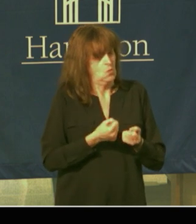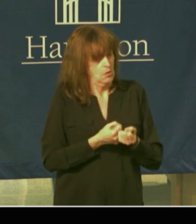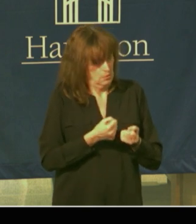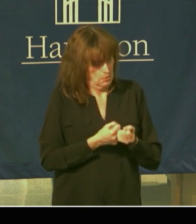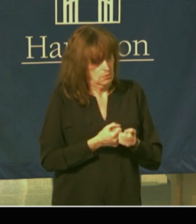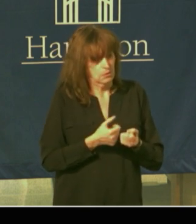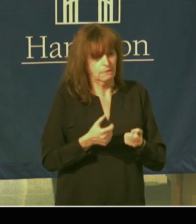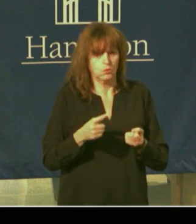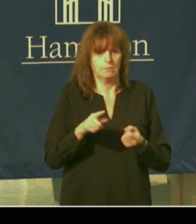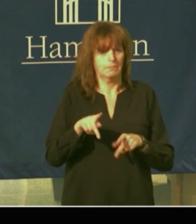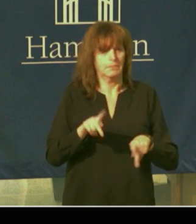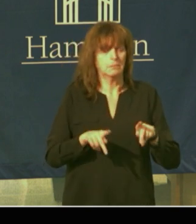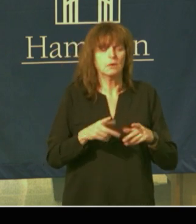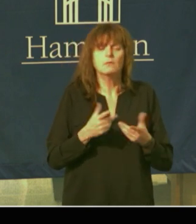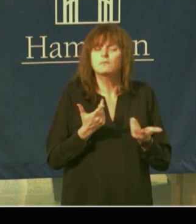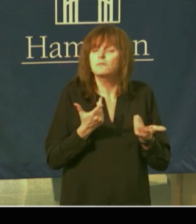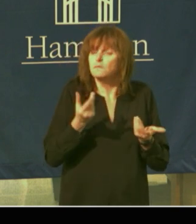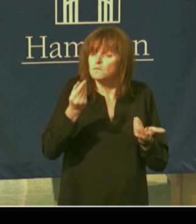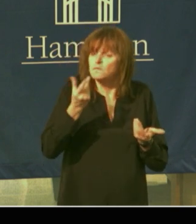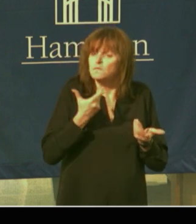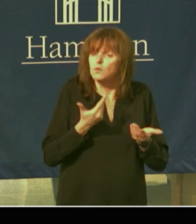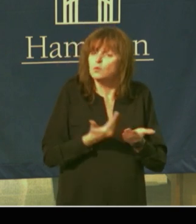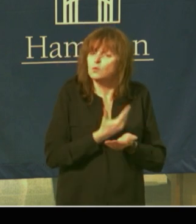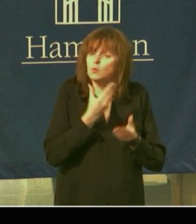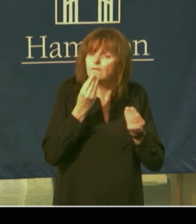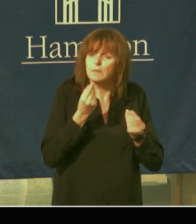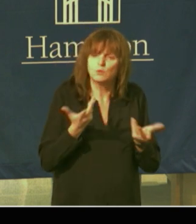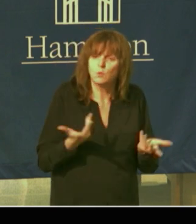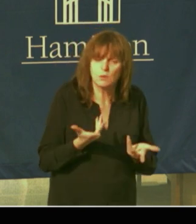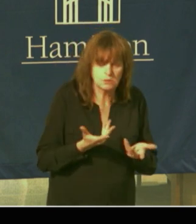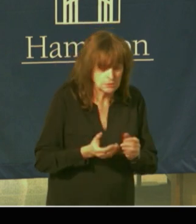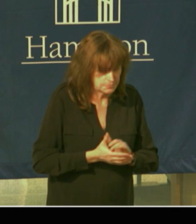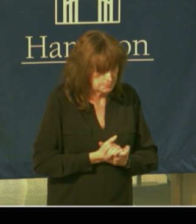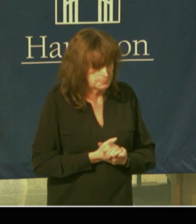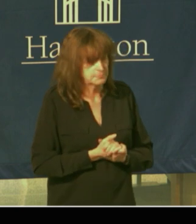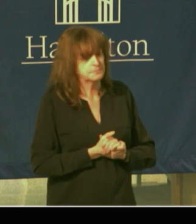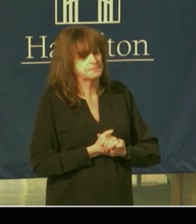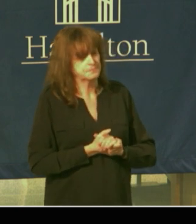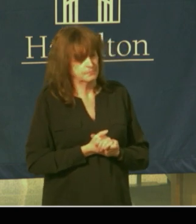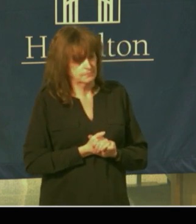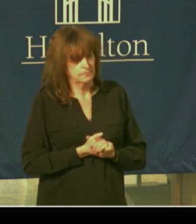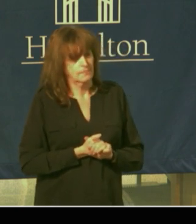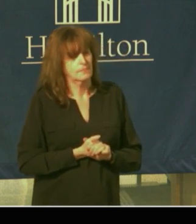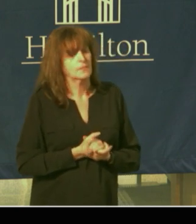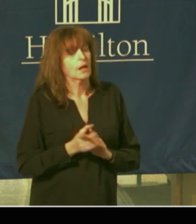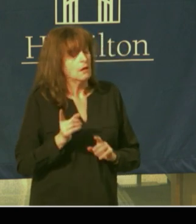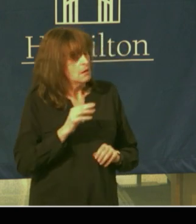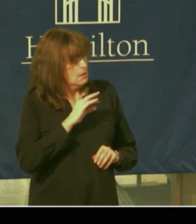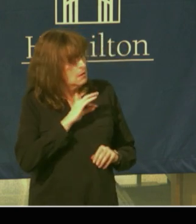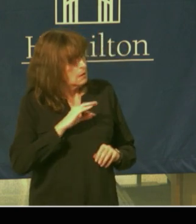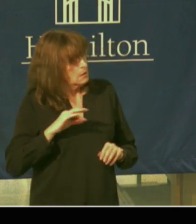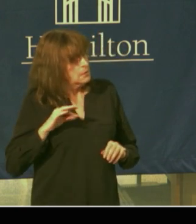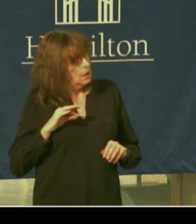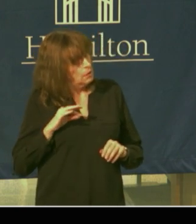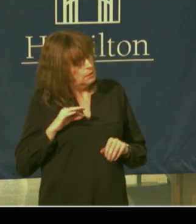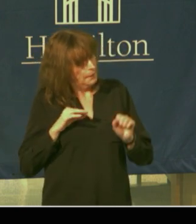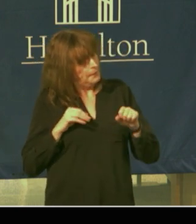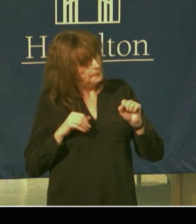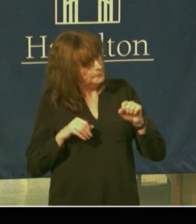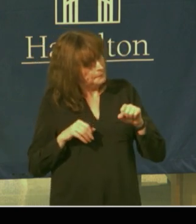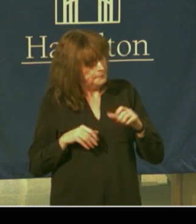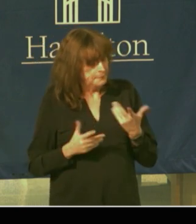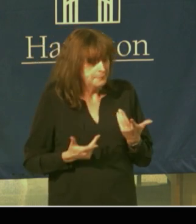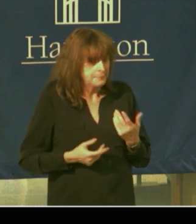Well, thank you. And, you know, it's been an ongoing collaborative process. And I do want to compliment both the federal and provincial governments for